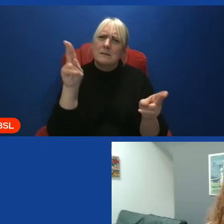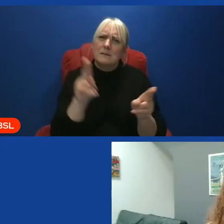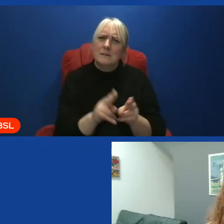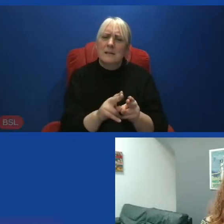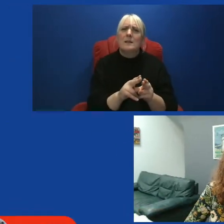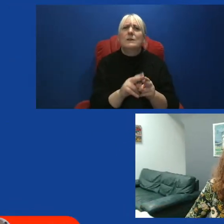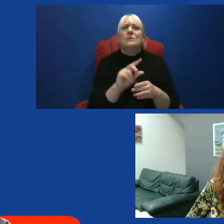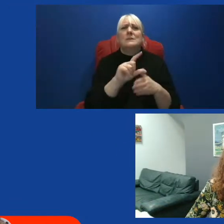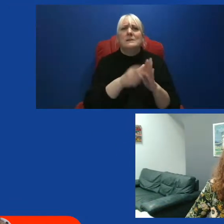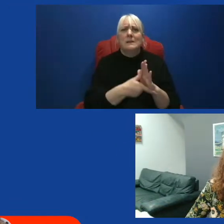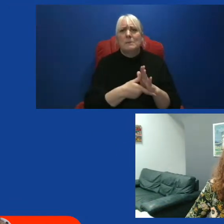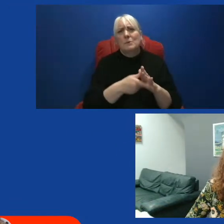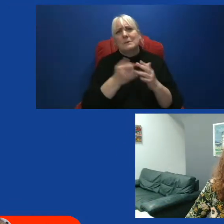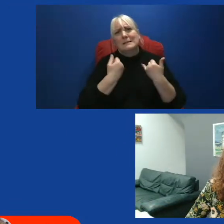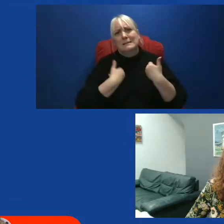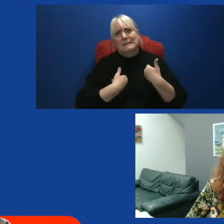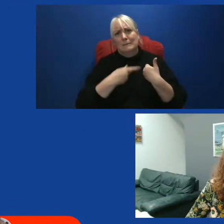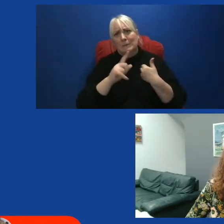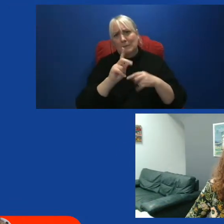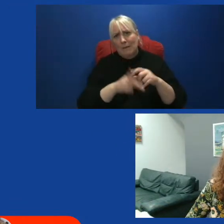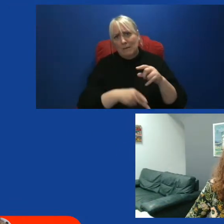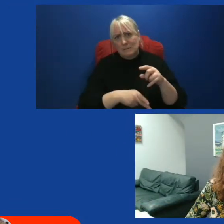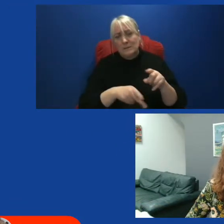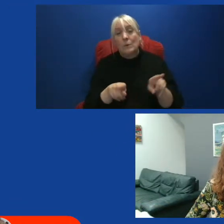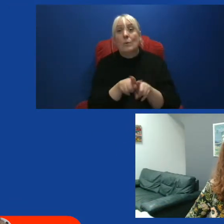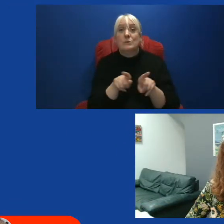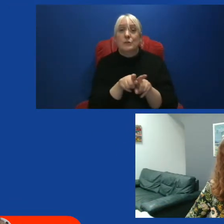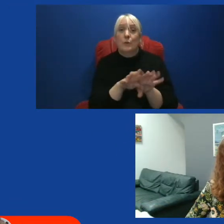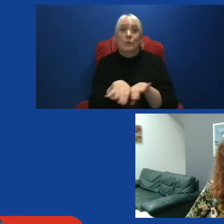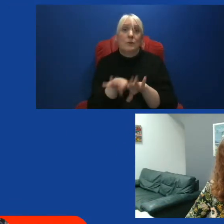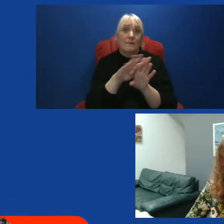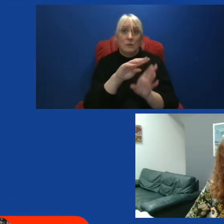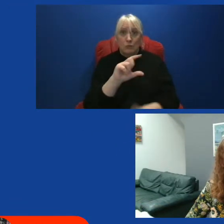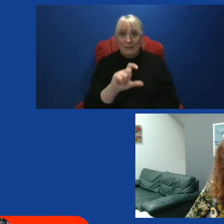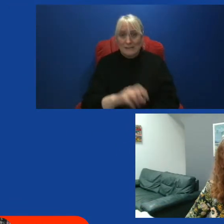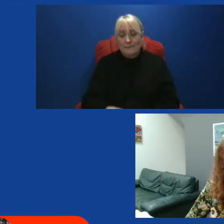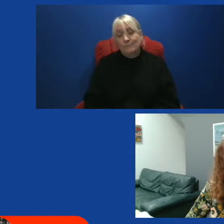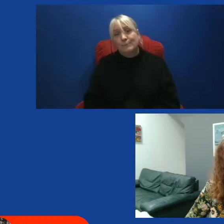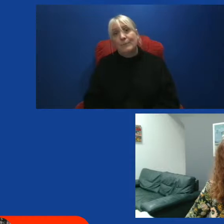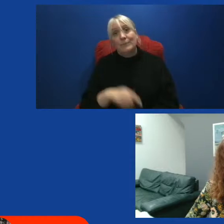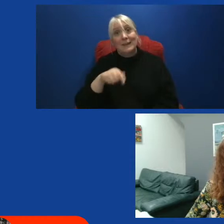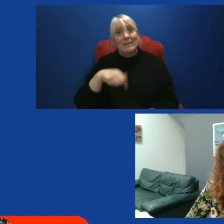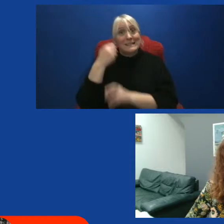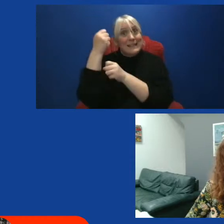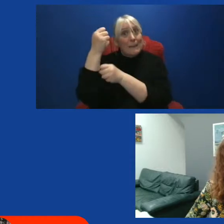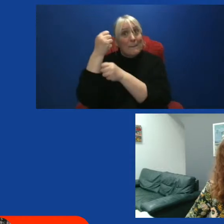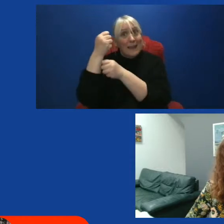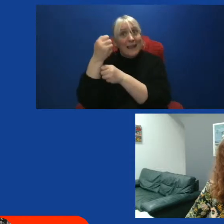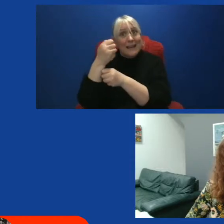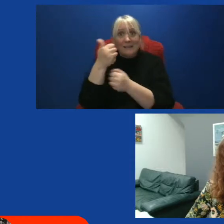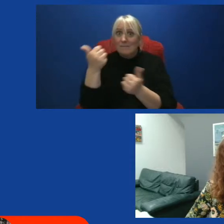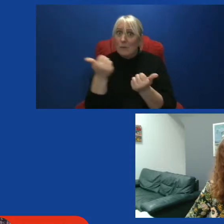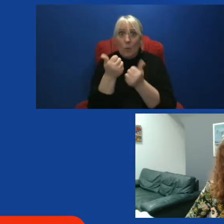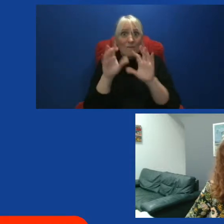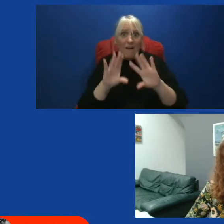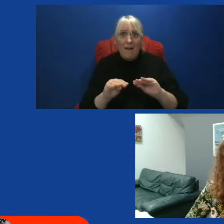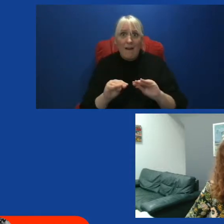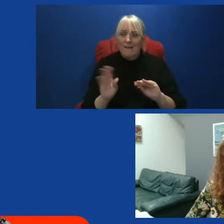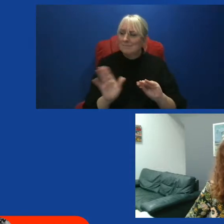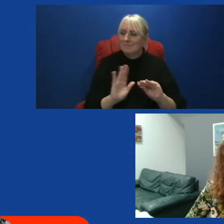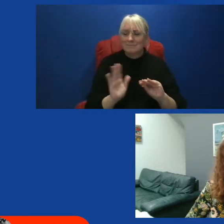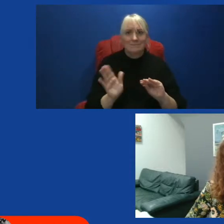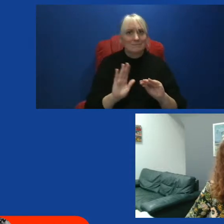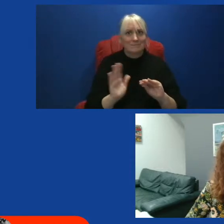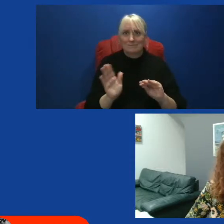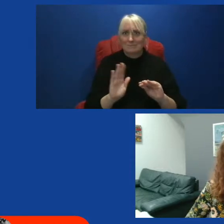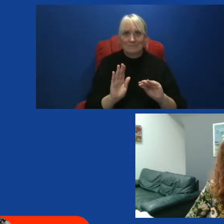and the disabled, and as well as to universal credit as well. This campaign is not over tonight. This is not all about tonight, the